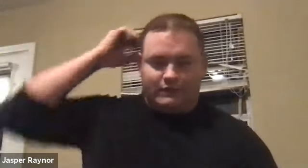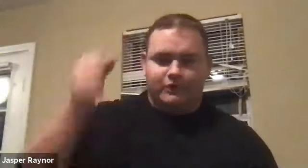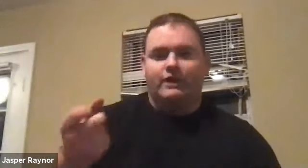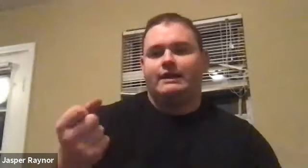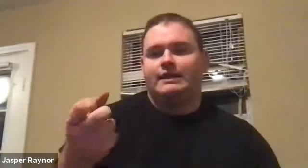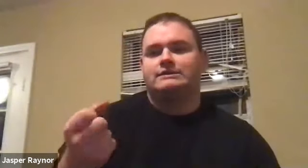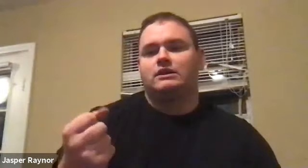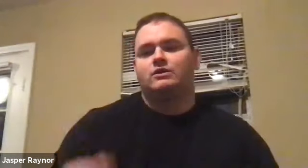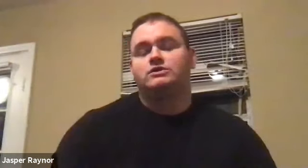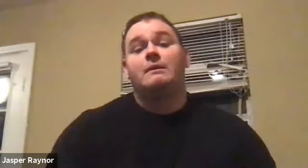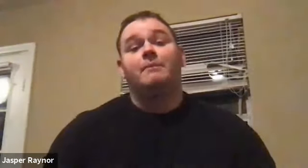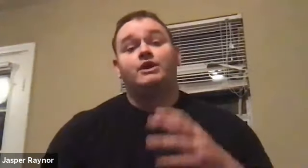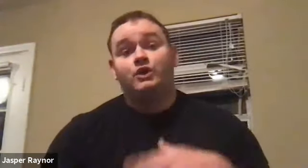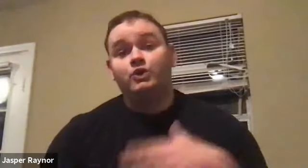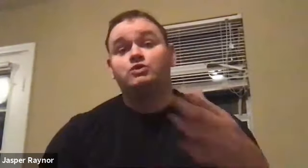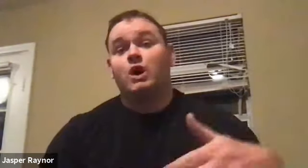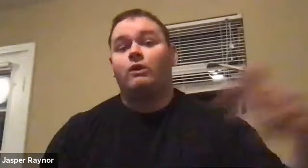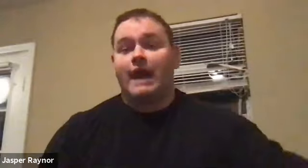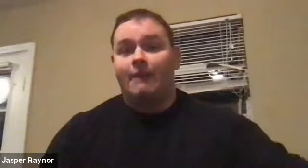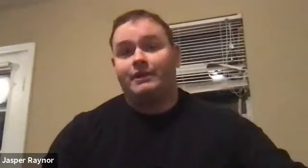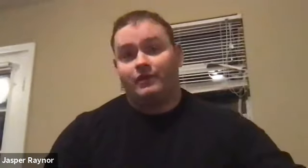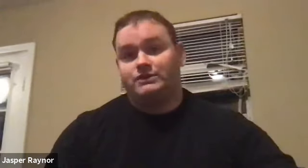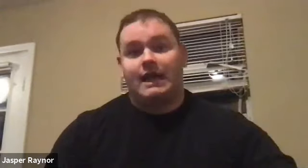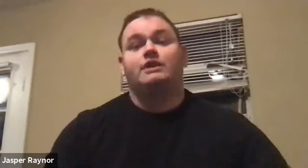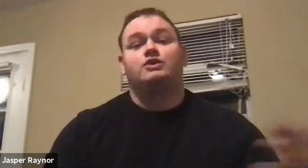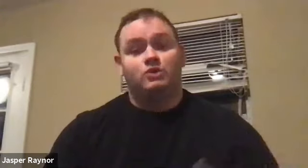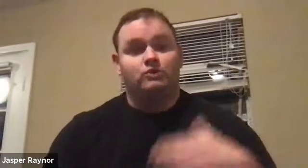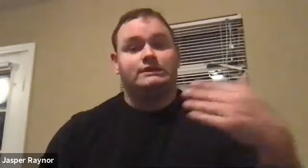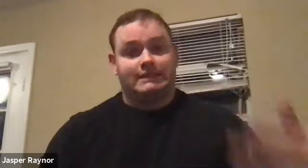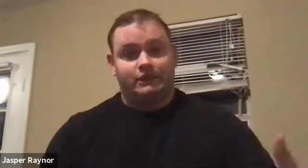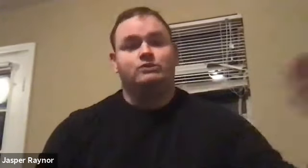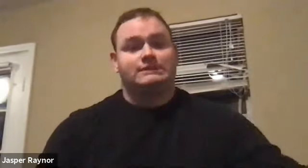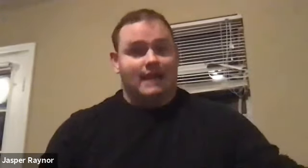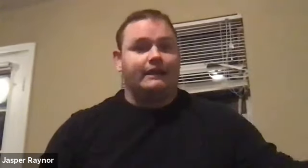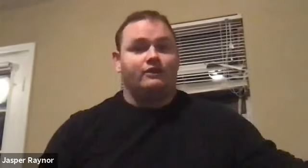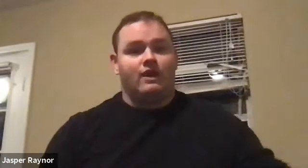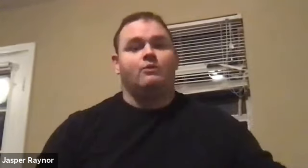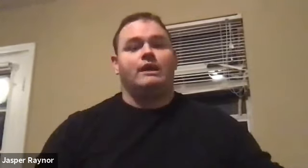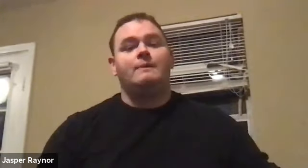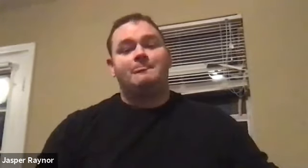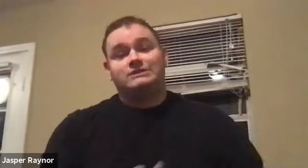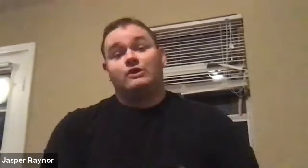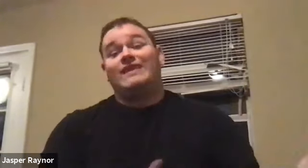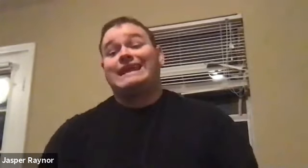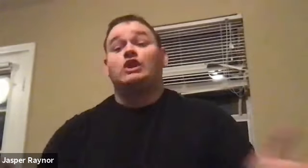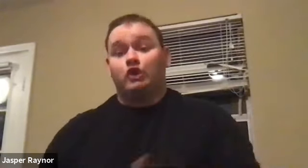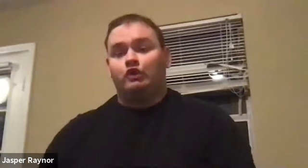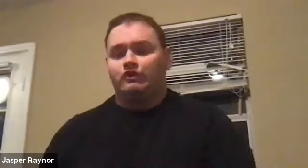keeping your hand nice and close. But you don't copy their sign. You continue to sign it the right way so that they can learn the right